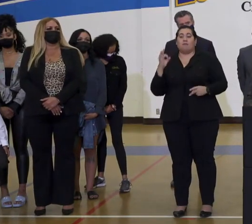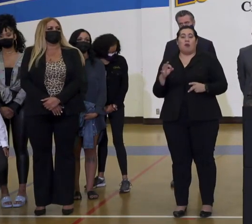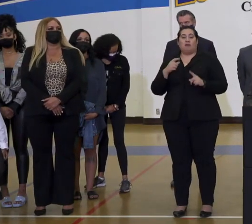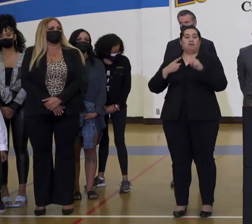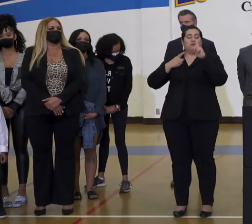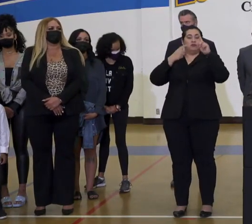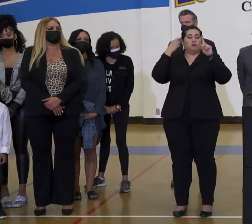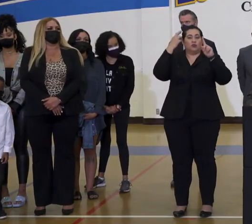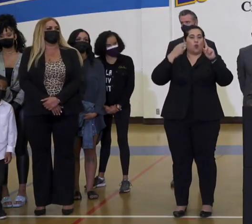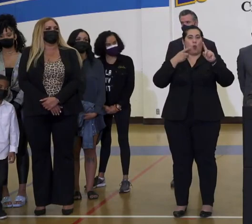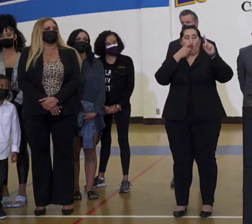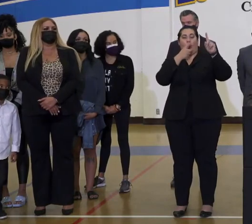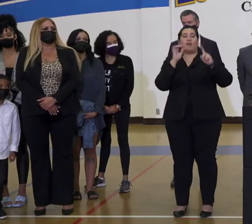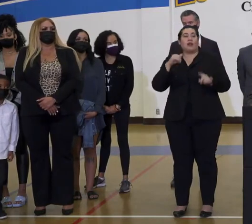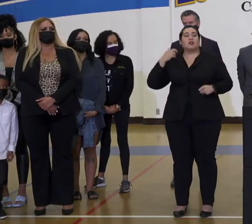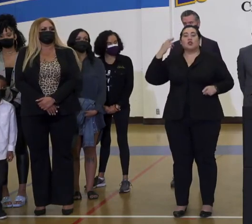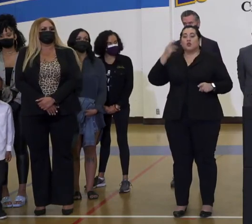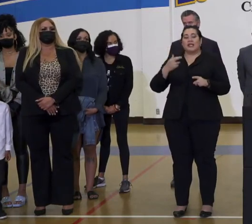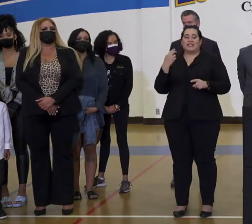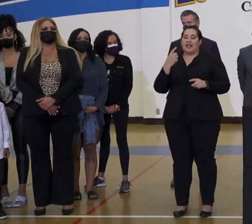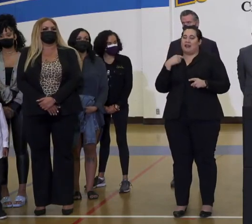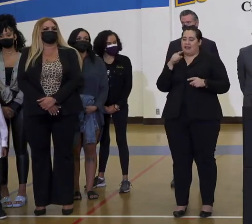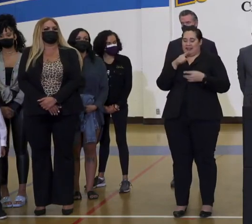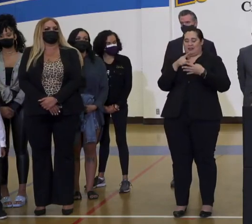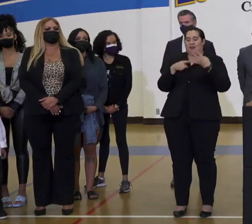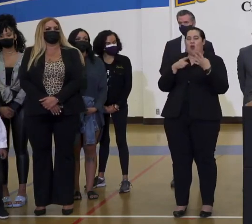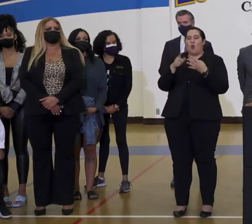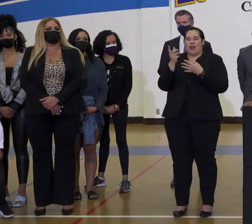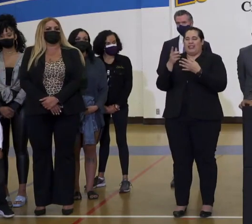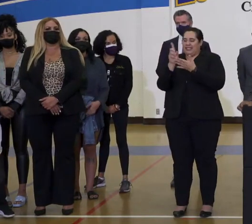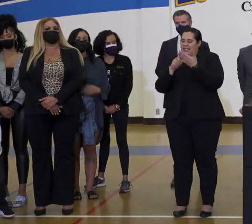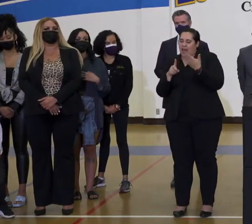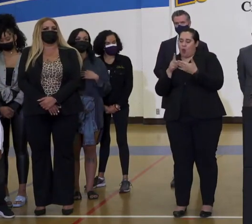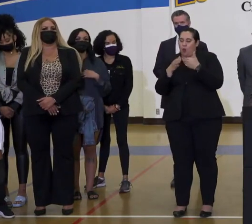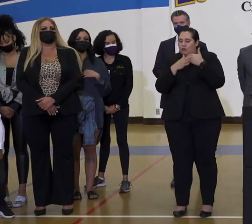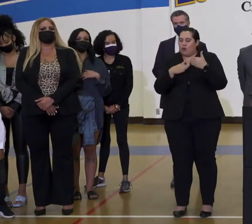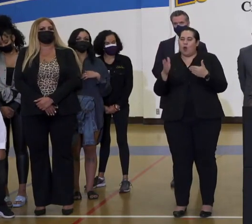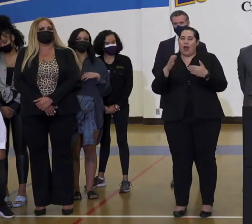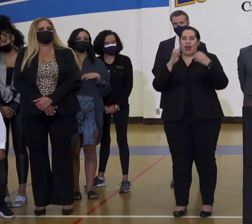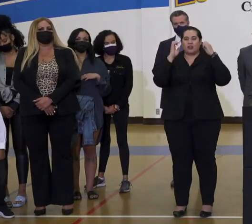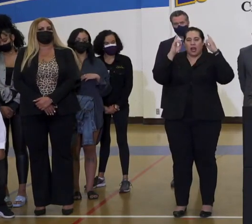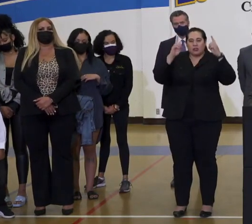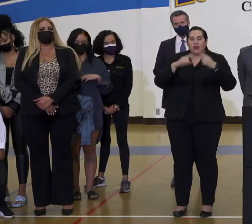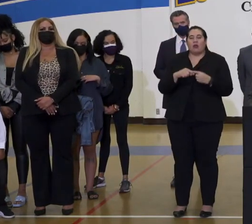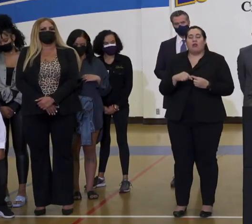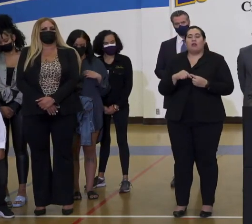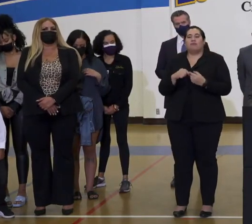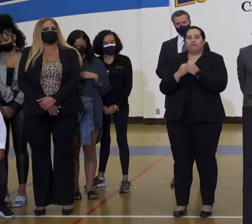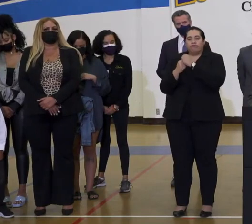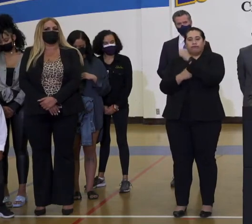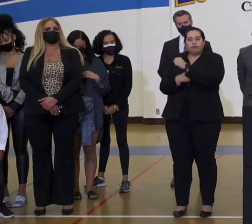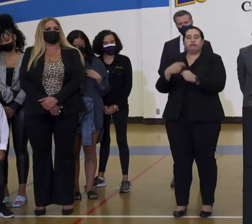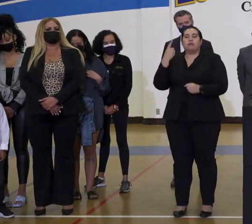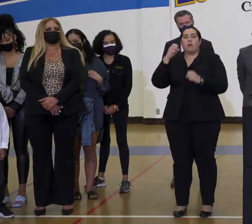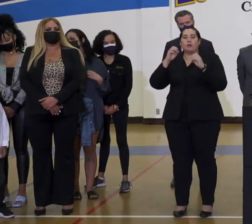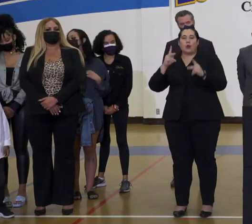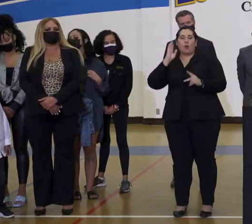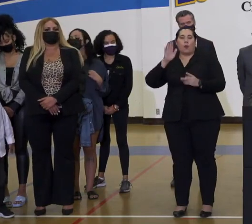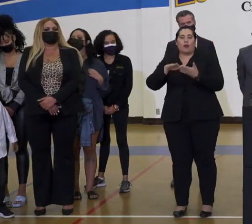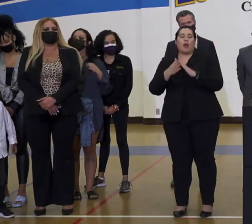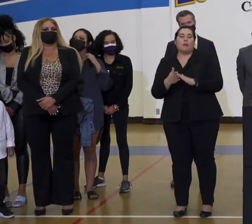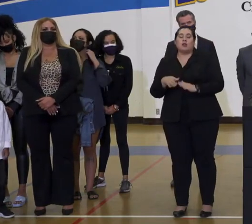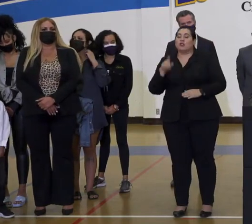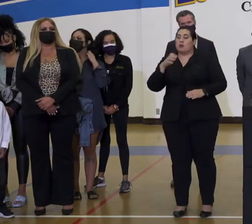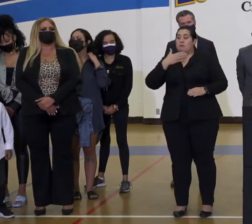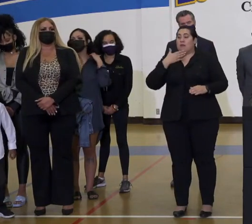cause. And so that's why as we move forward and we design the framework for what this educational opportunity will be, it should